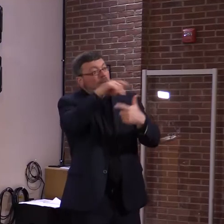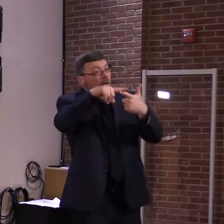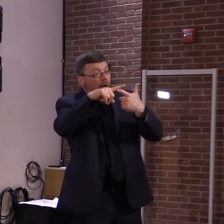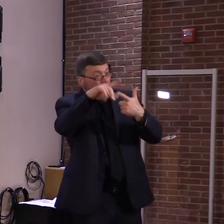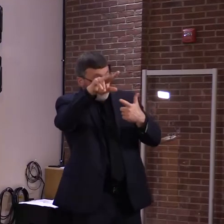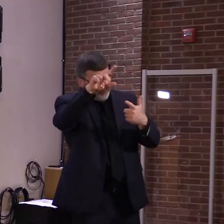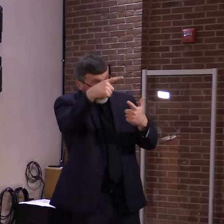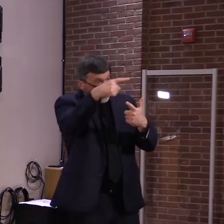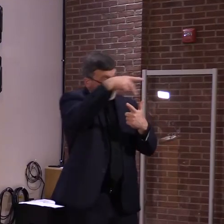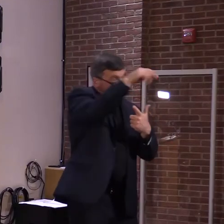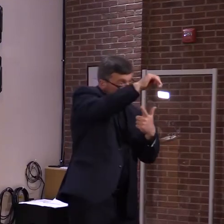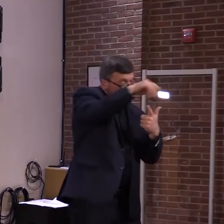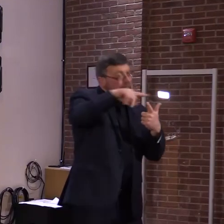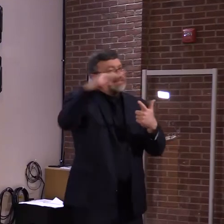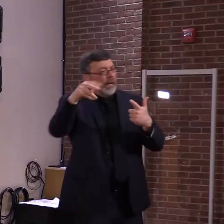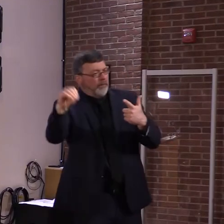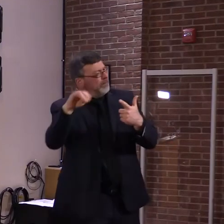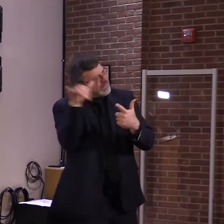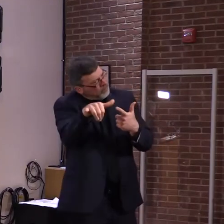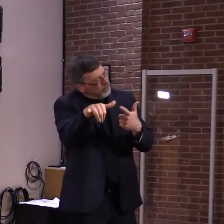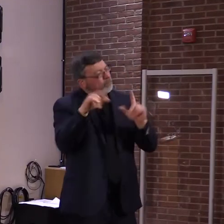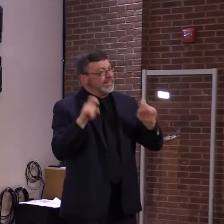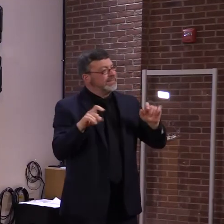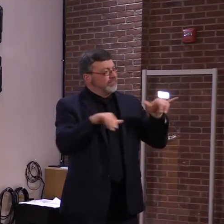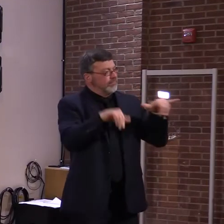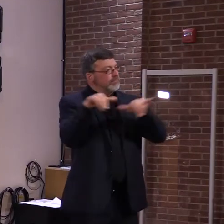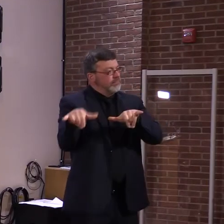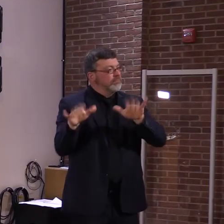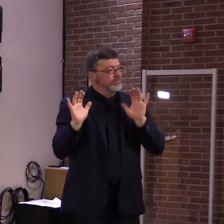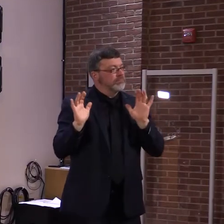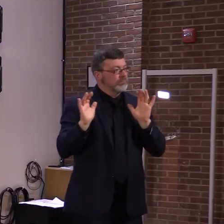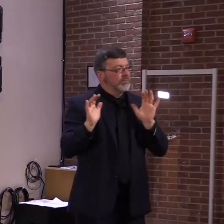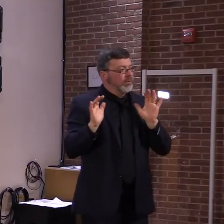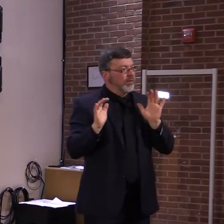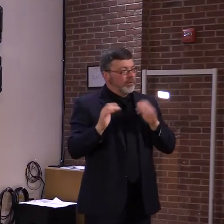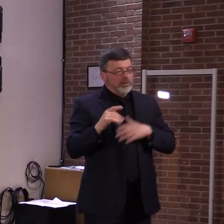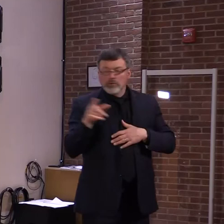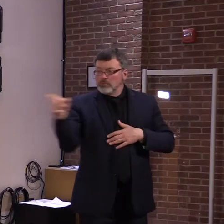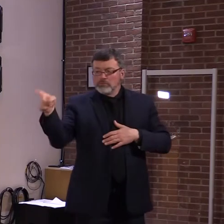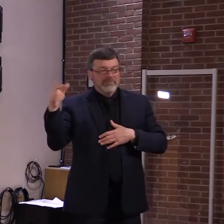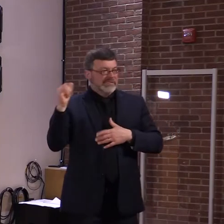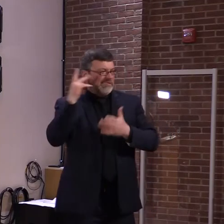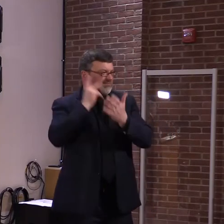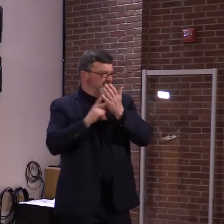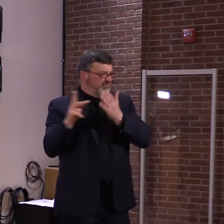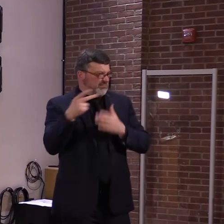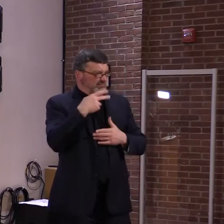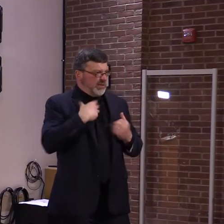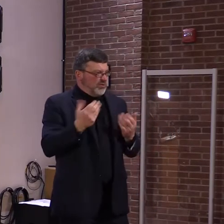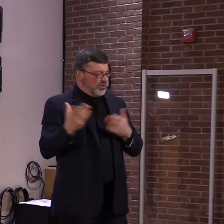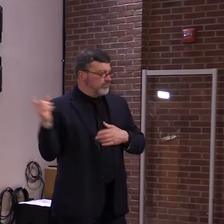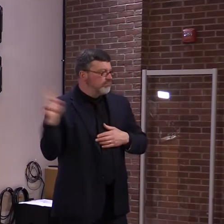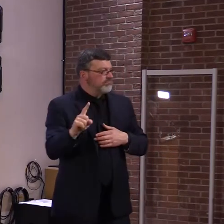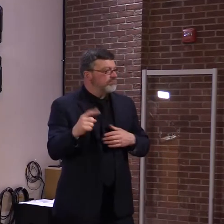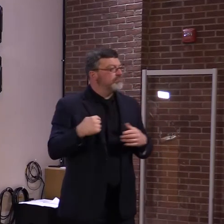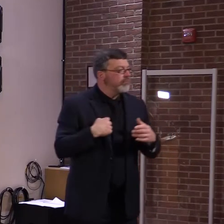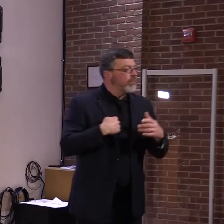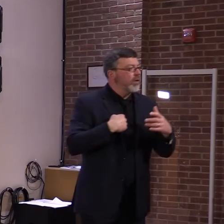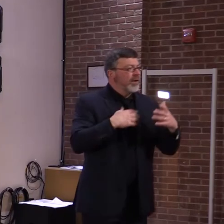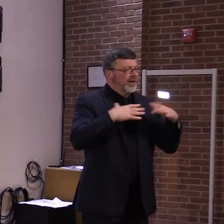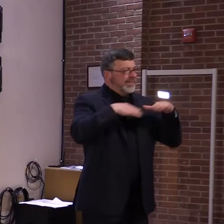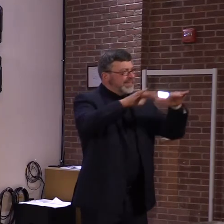A lot of these clinics are first dose clinics that we're talking about now, Stuart. I would encourage her to go back to where she